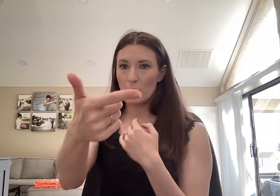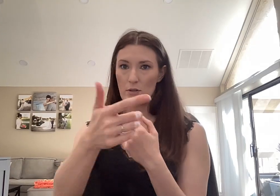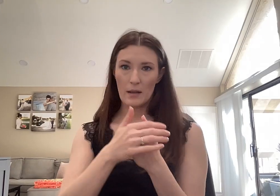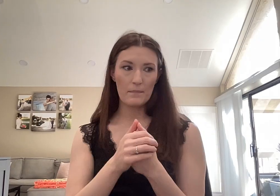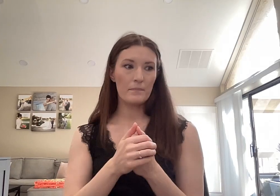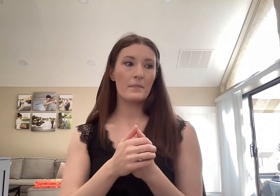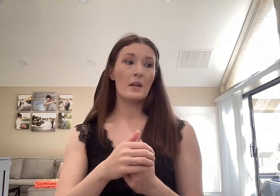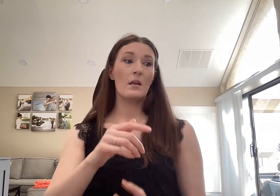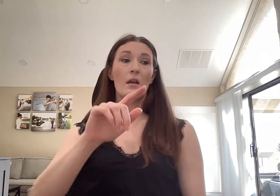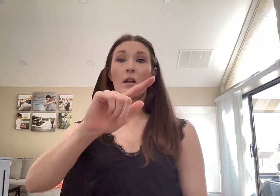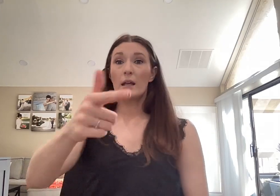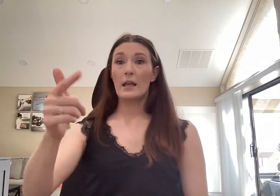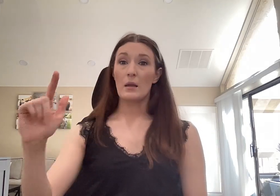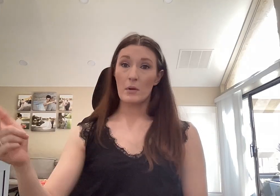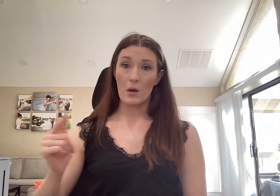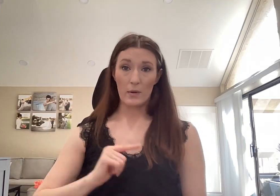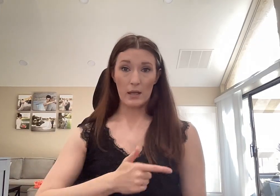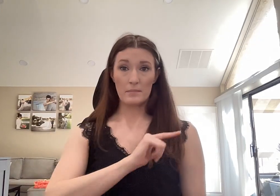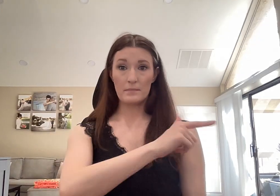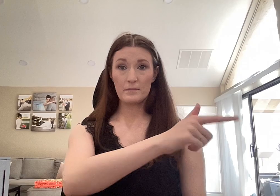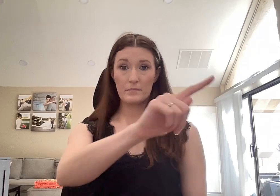person. Keep going